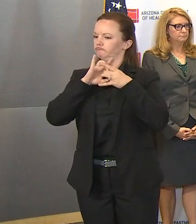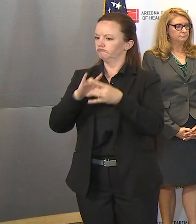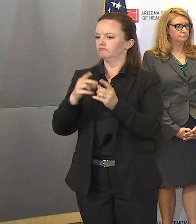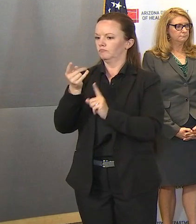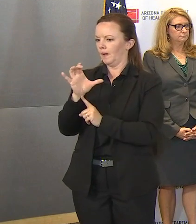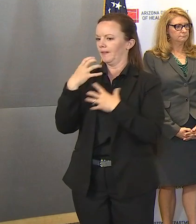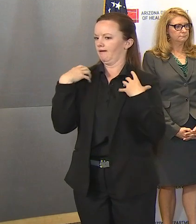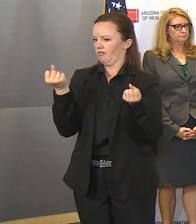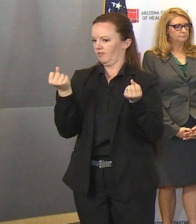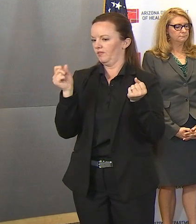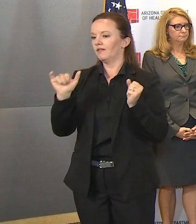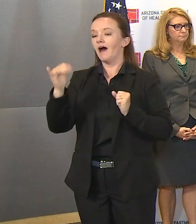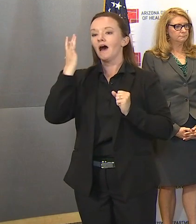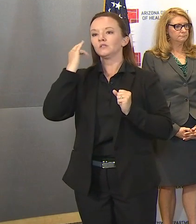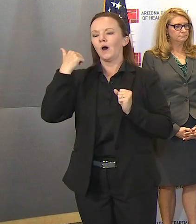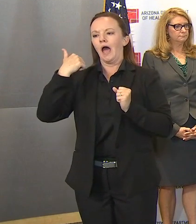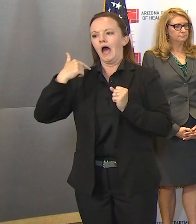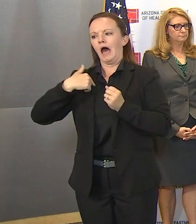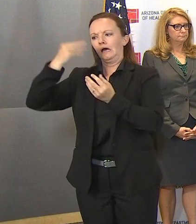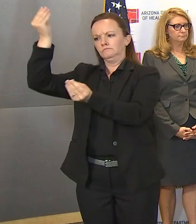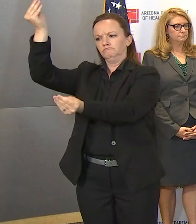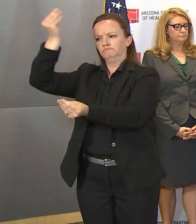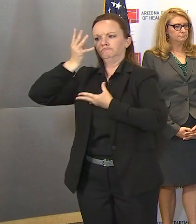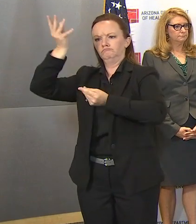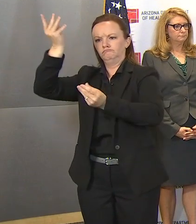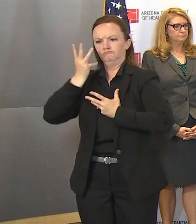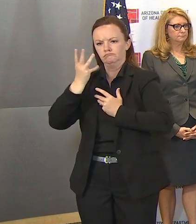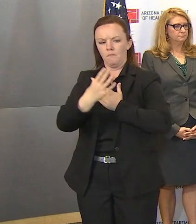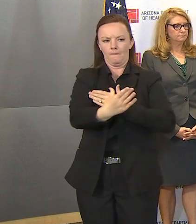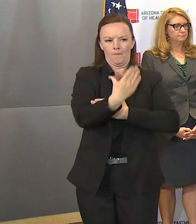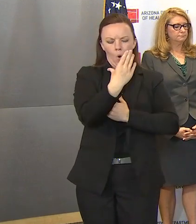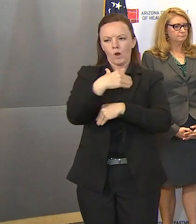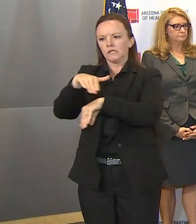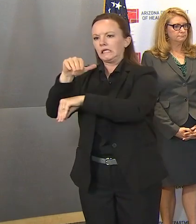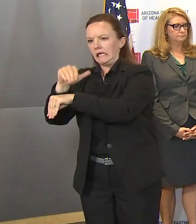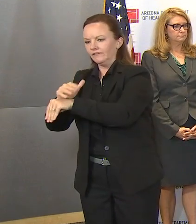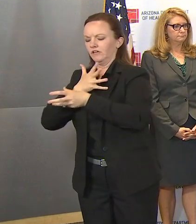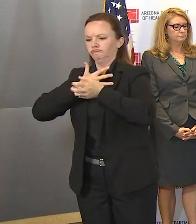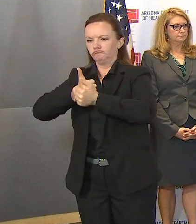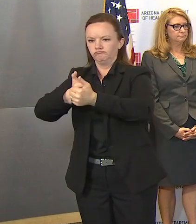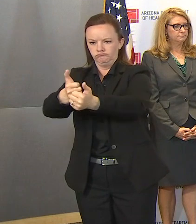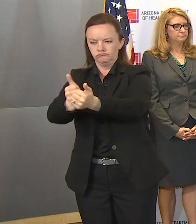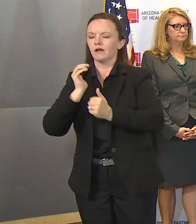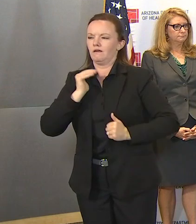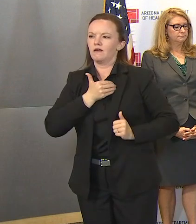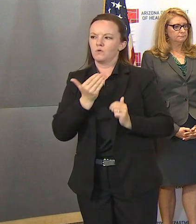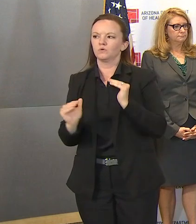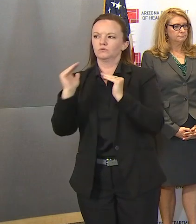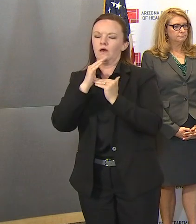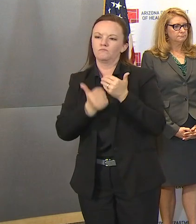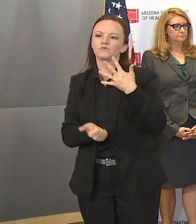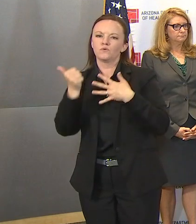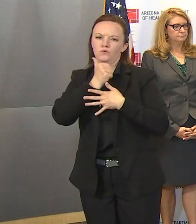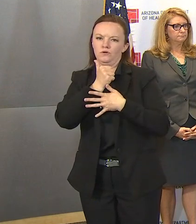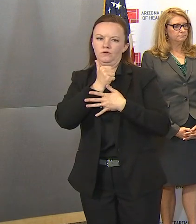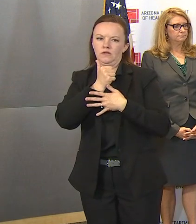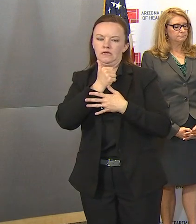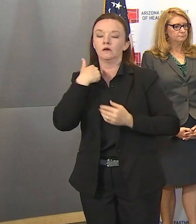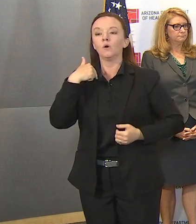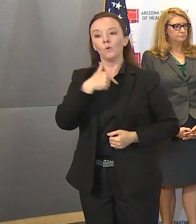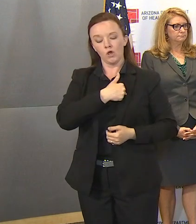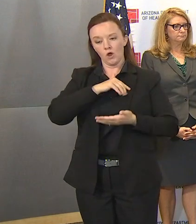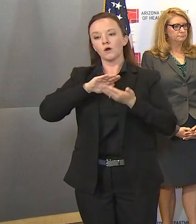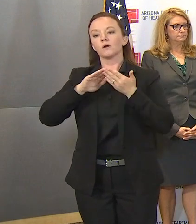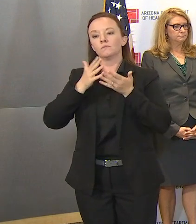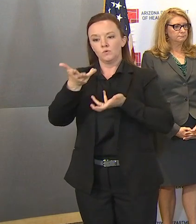both morning and evening on this issue with continuous updates, and it's our top priority. We're communicating with